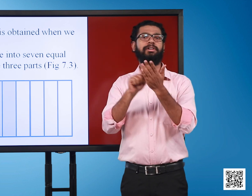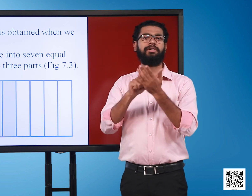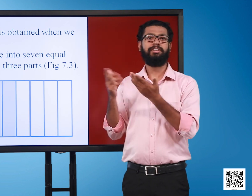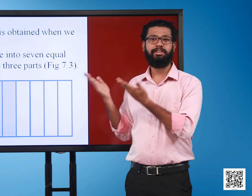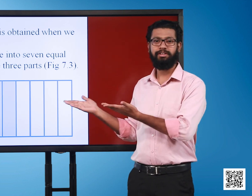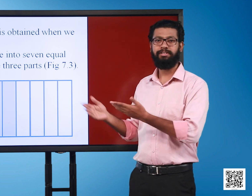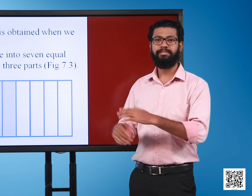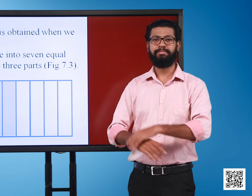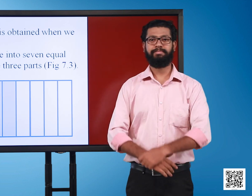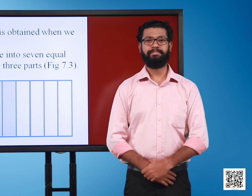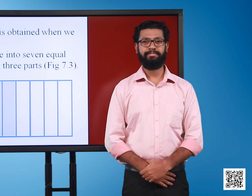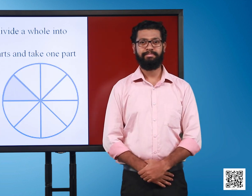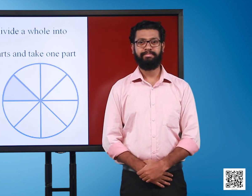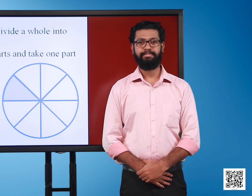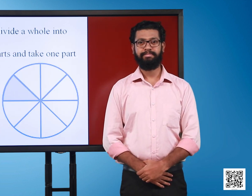Figure 7.3.